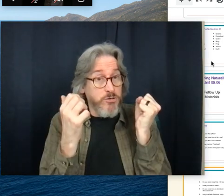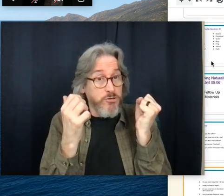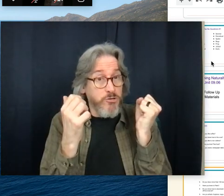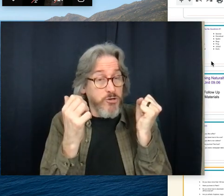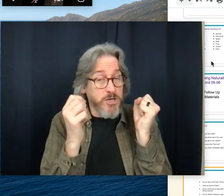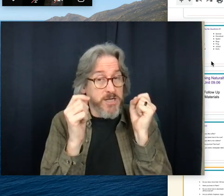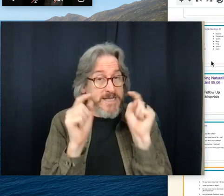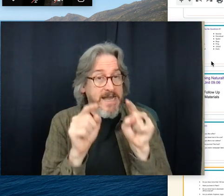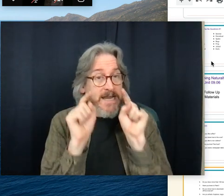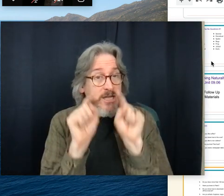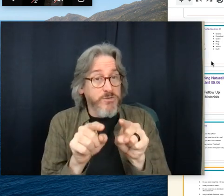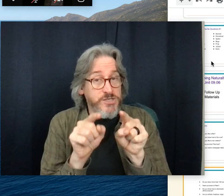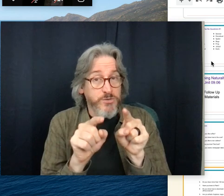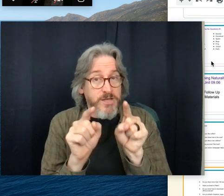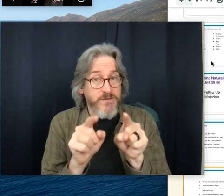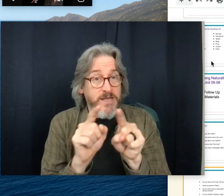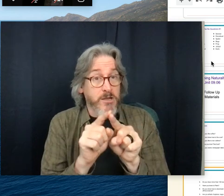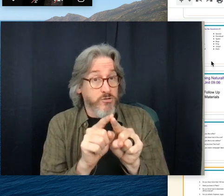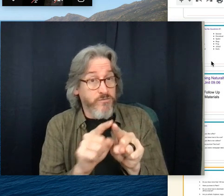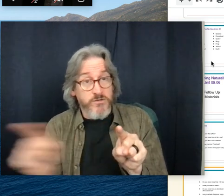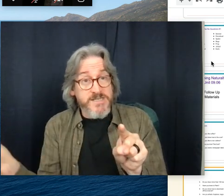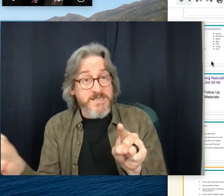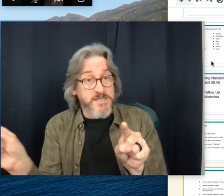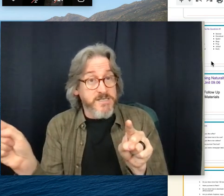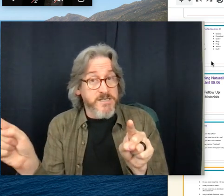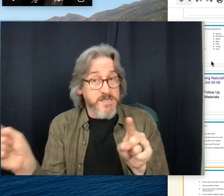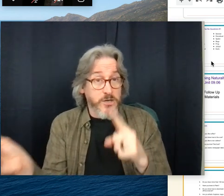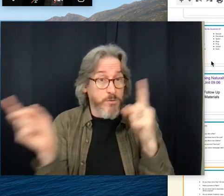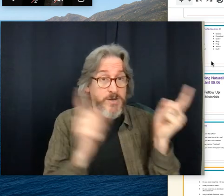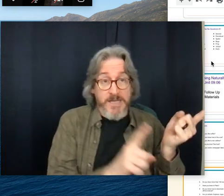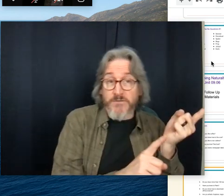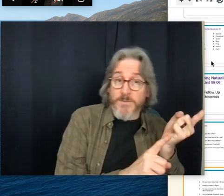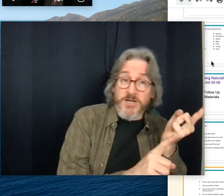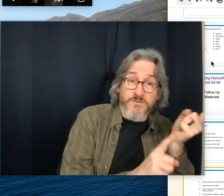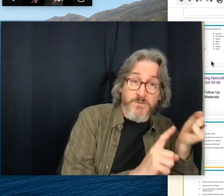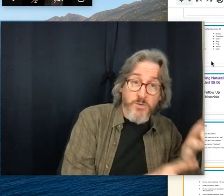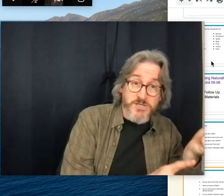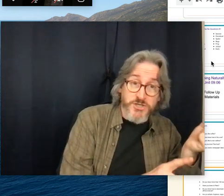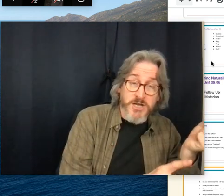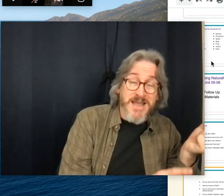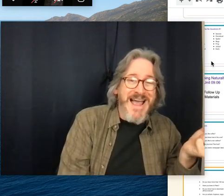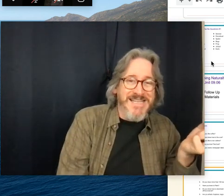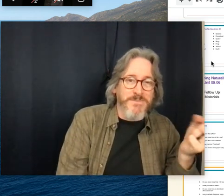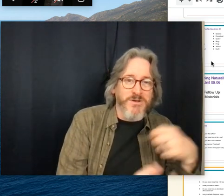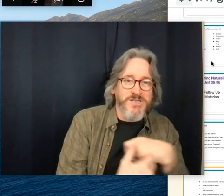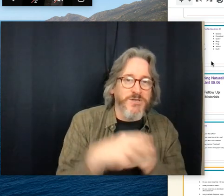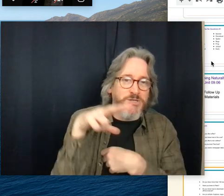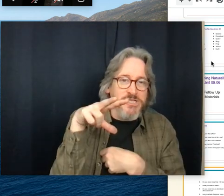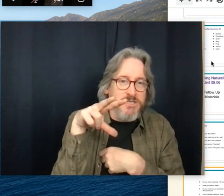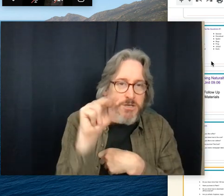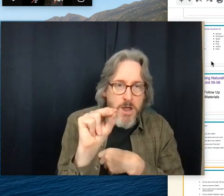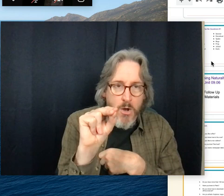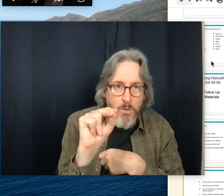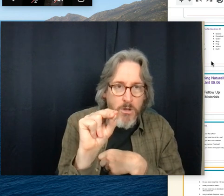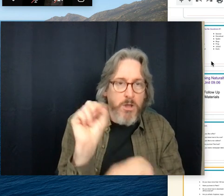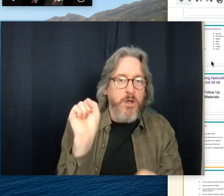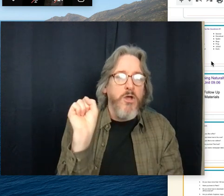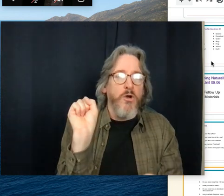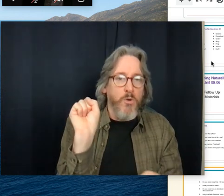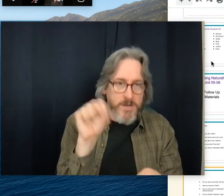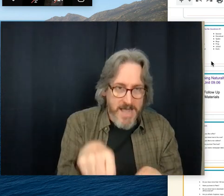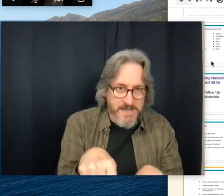So getting used to giving full sentences, incorporating information from the question, as opposed to just